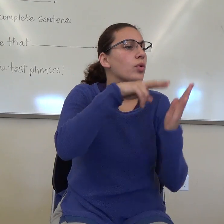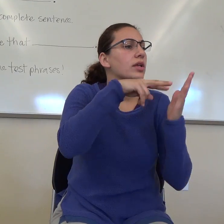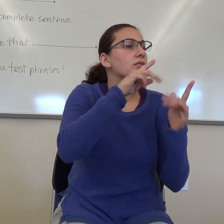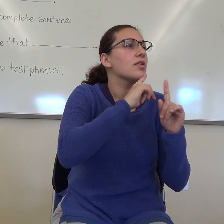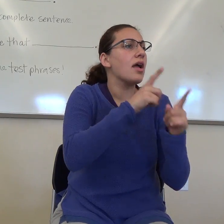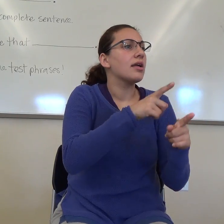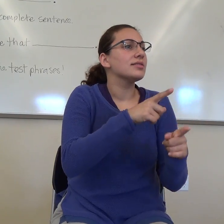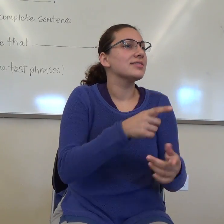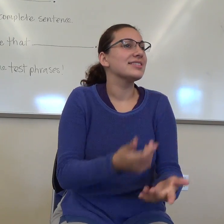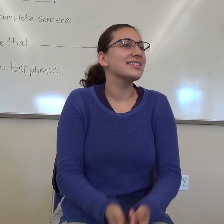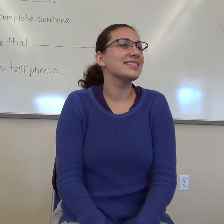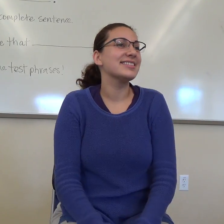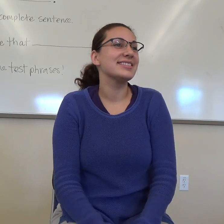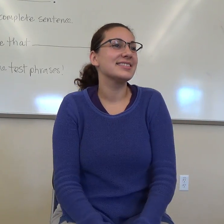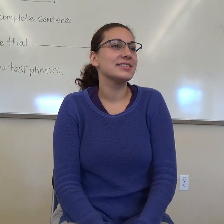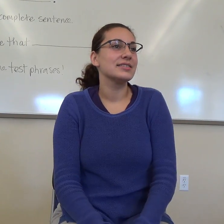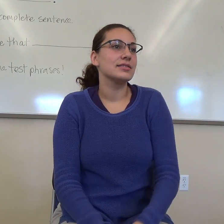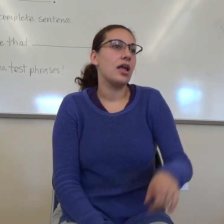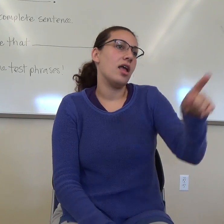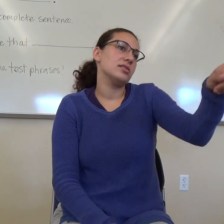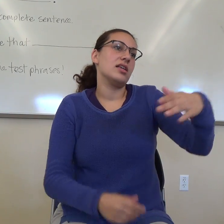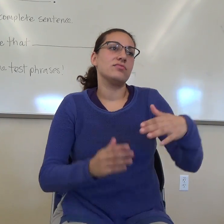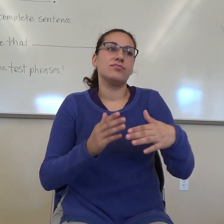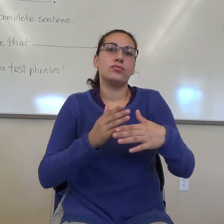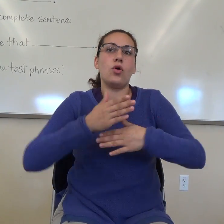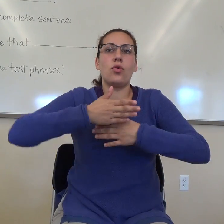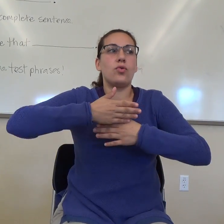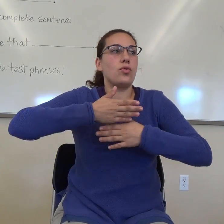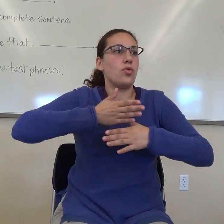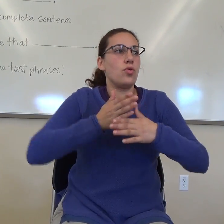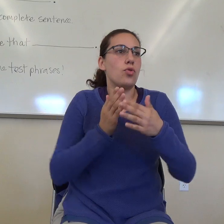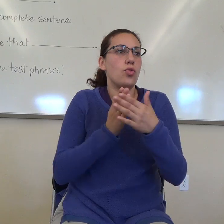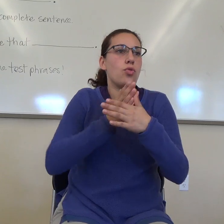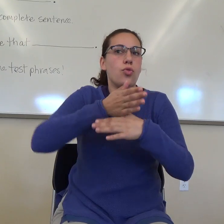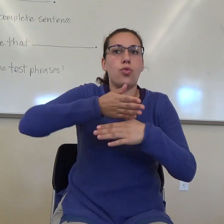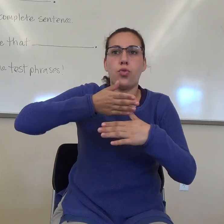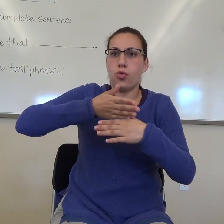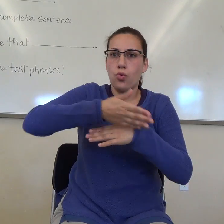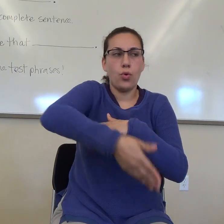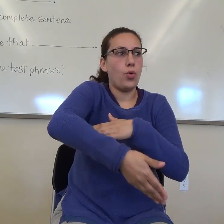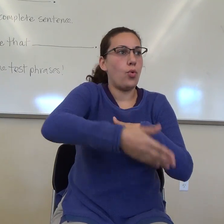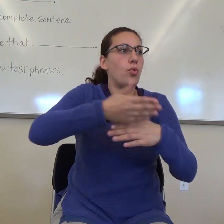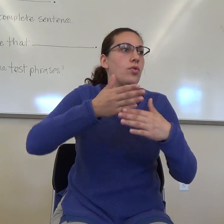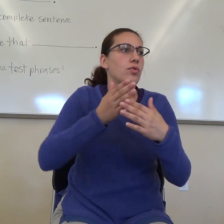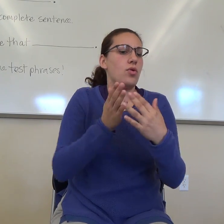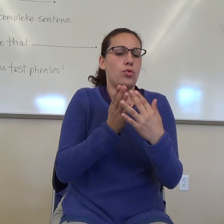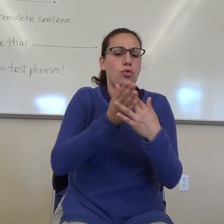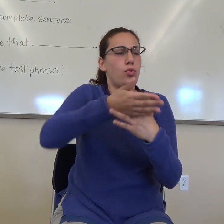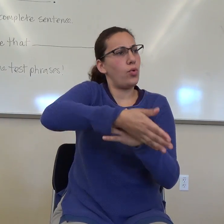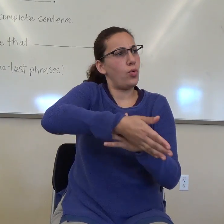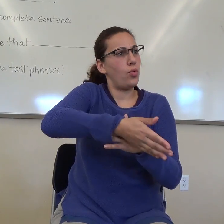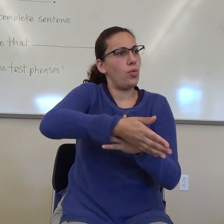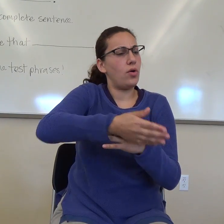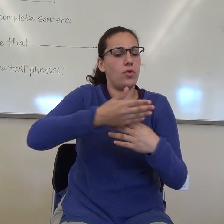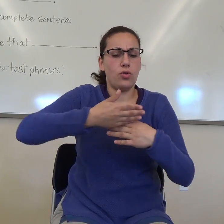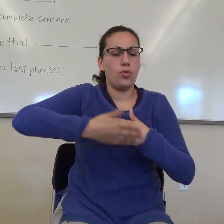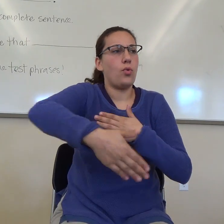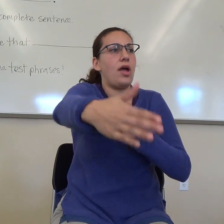Throughout. Okay, throughout is a good guess. I took a lot of good guesses. What people tried to do, and I